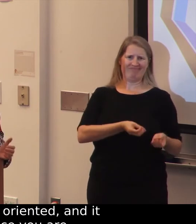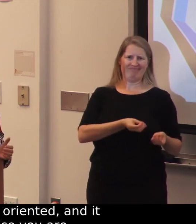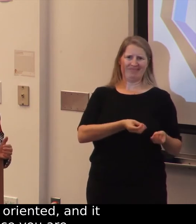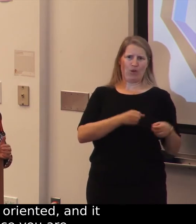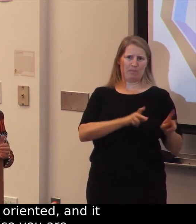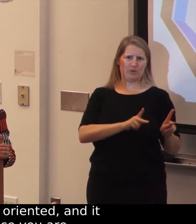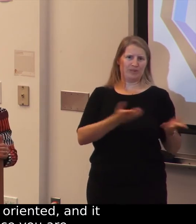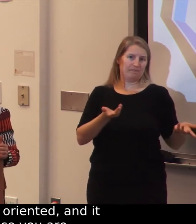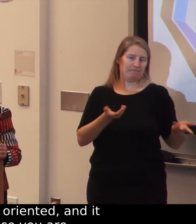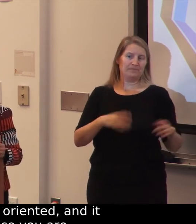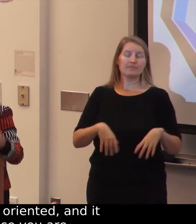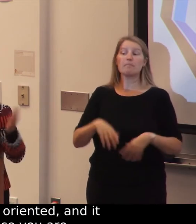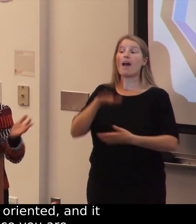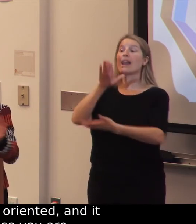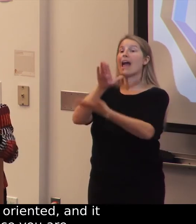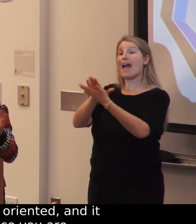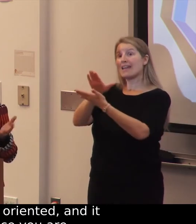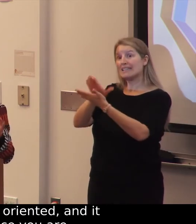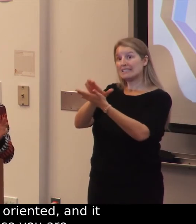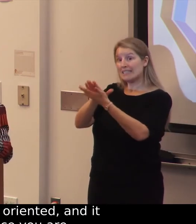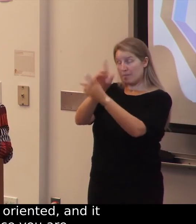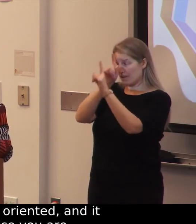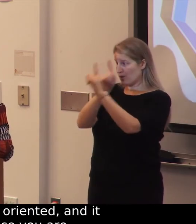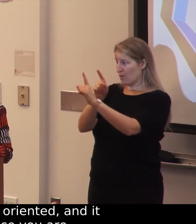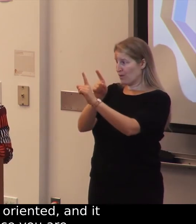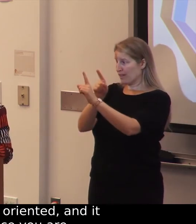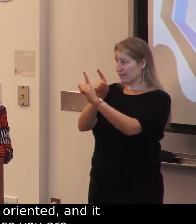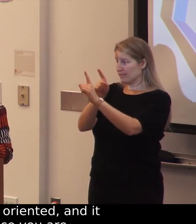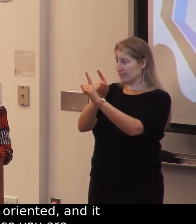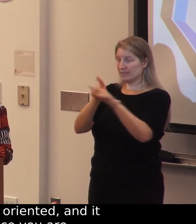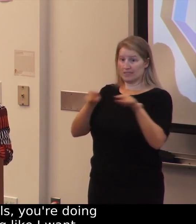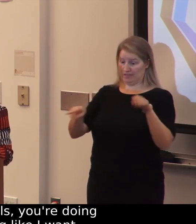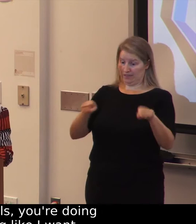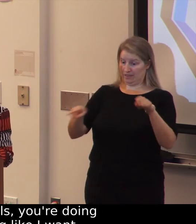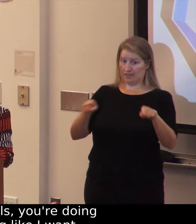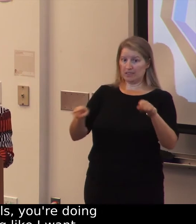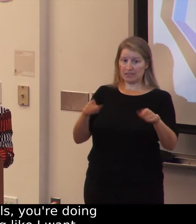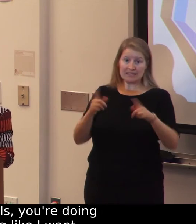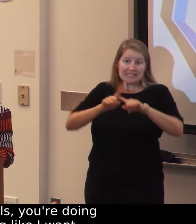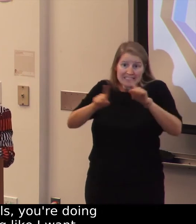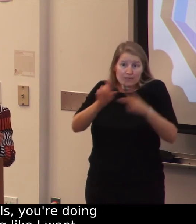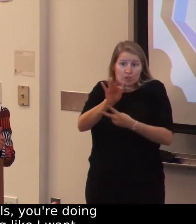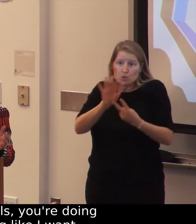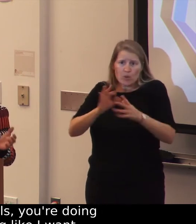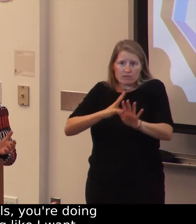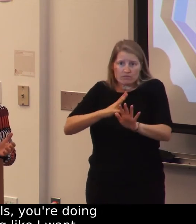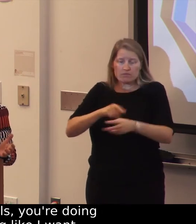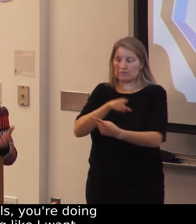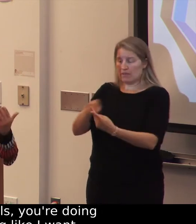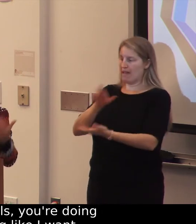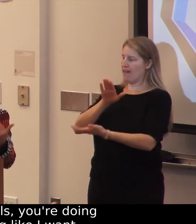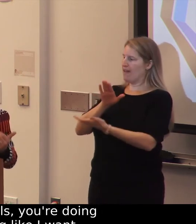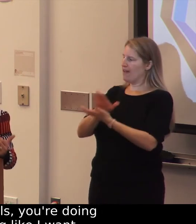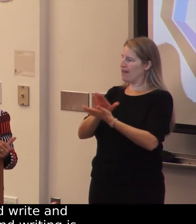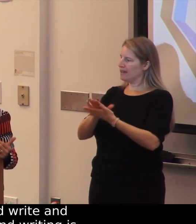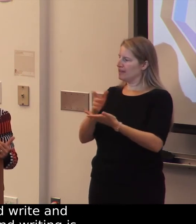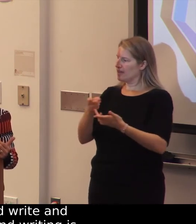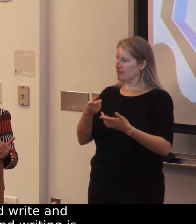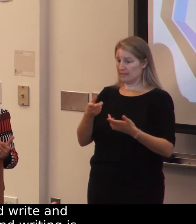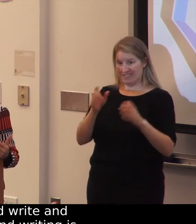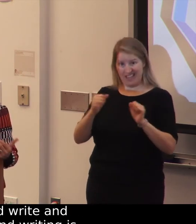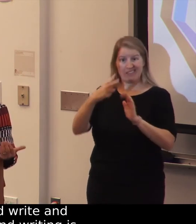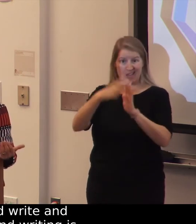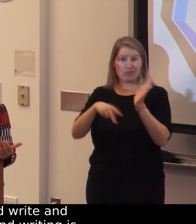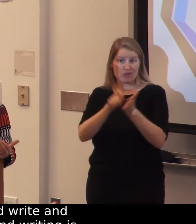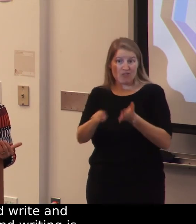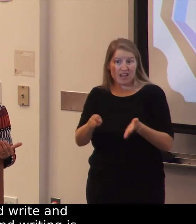If you're academically oriented, and that's a choice that you're making in terms of program goals, you're doing something like, I want to make sure they read and